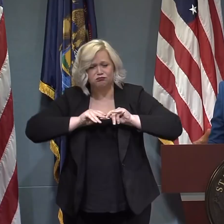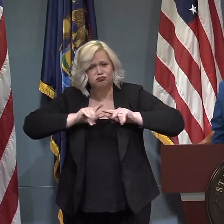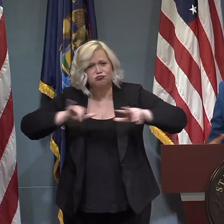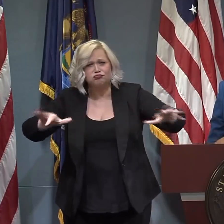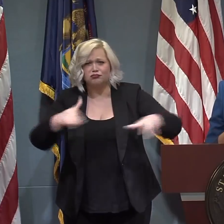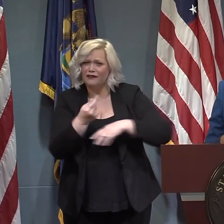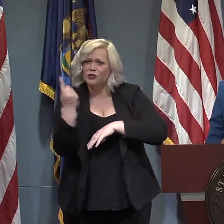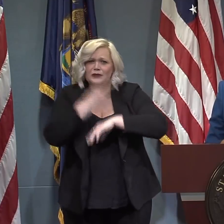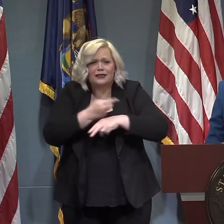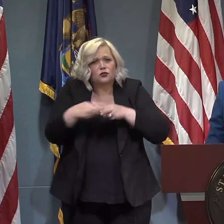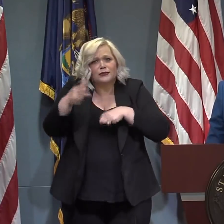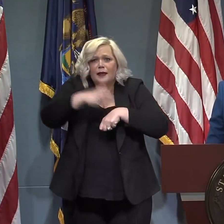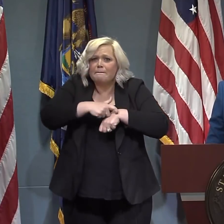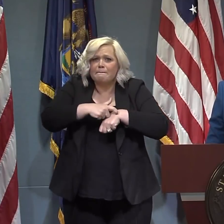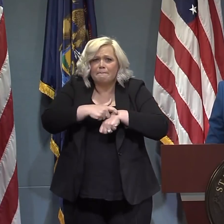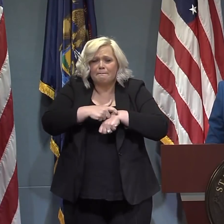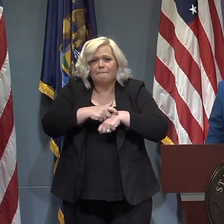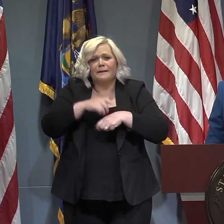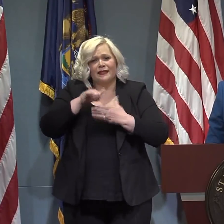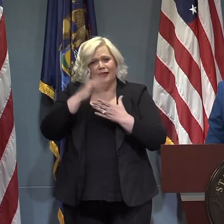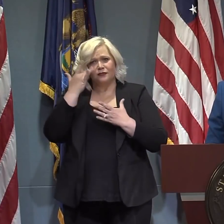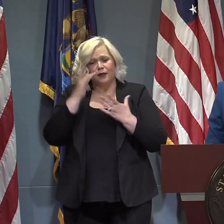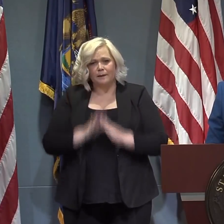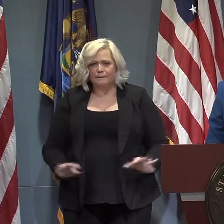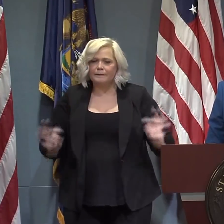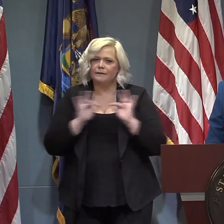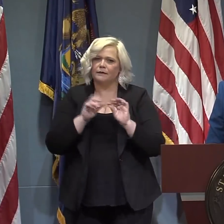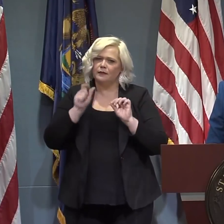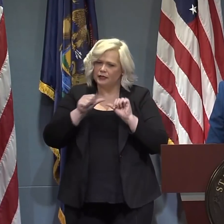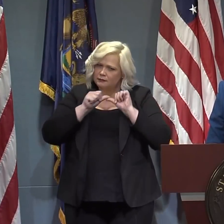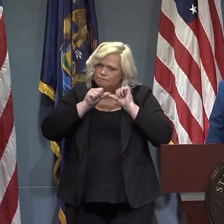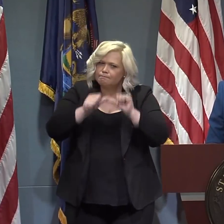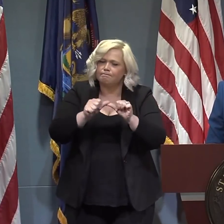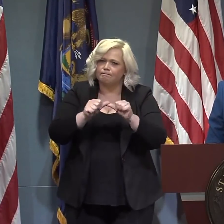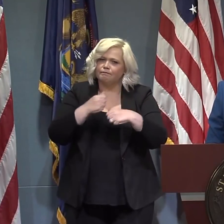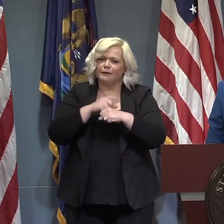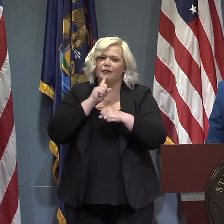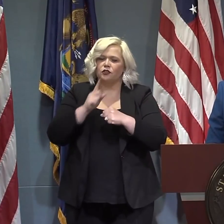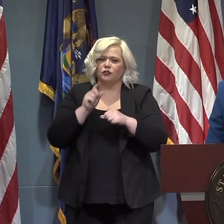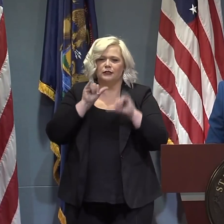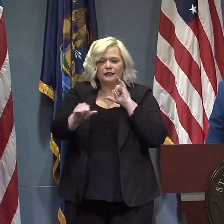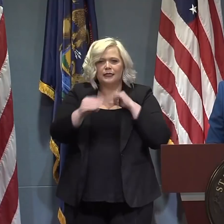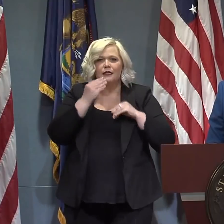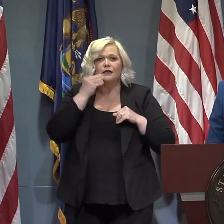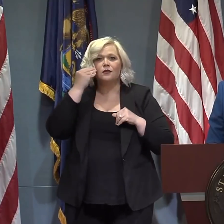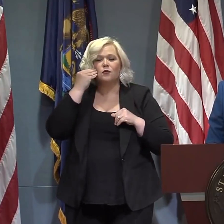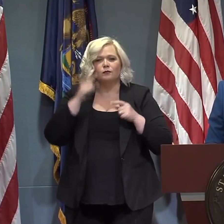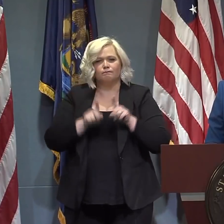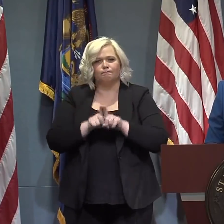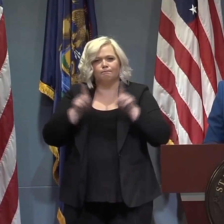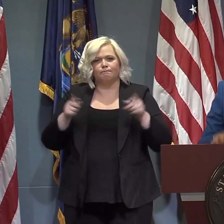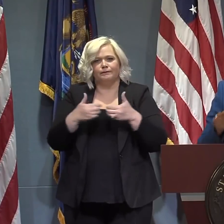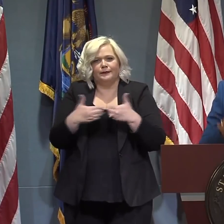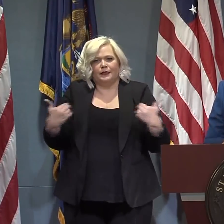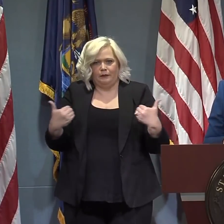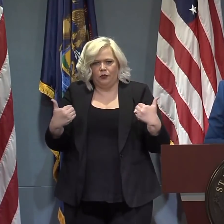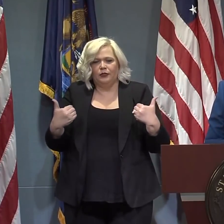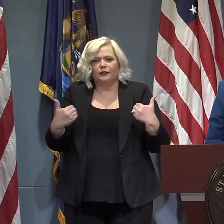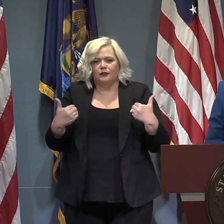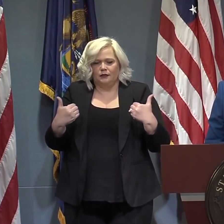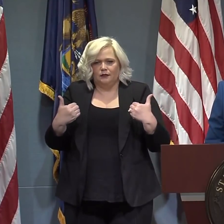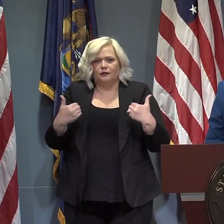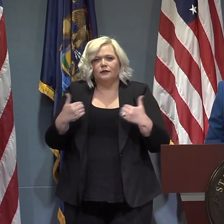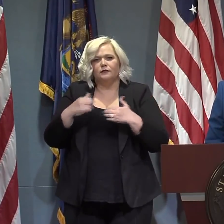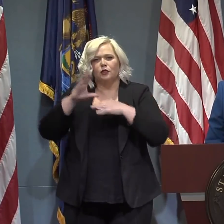of days. And that's why it's important that we still continue to observe the safer at home order right now so that we decrease